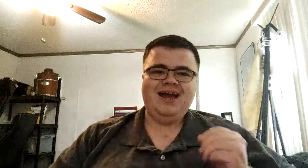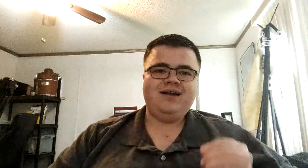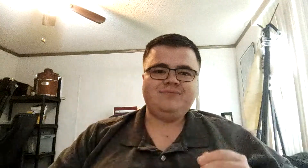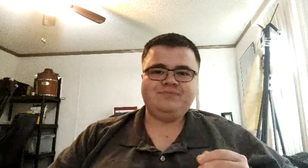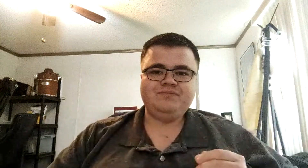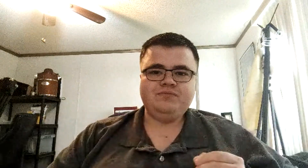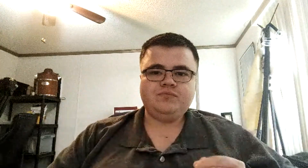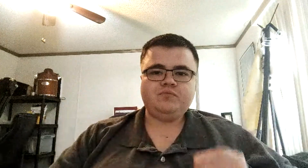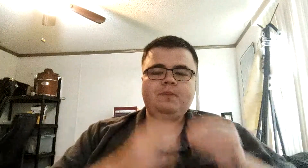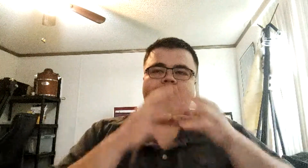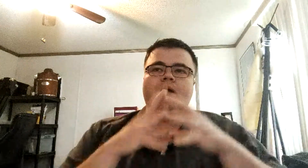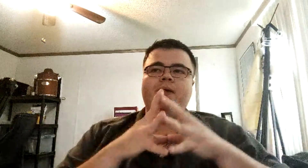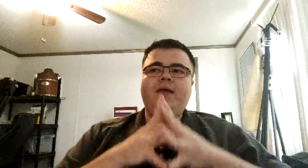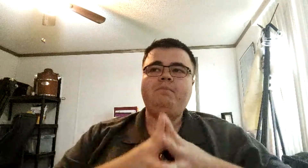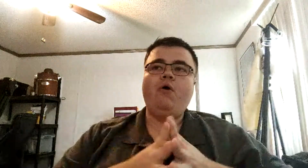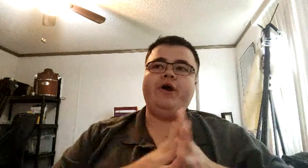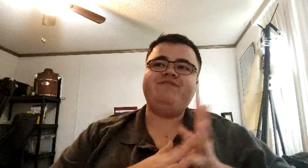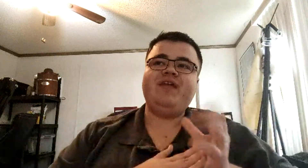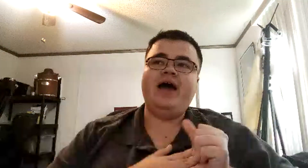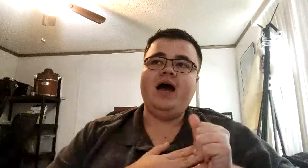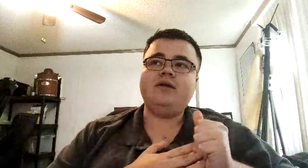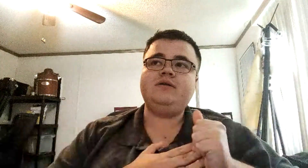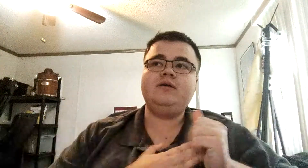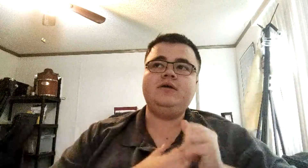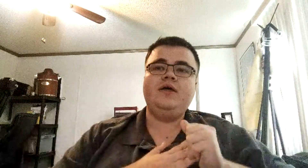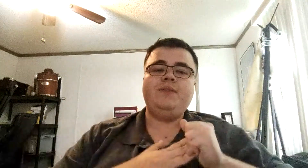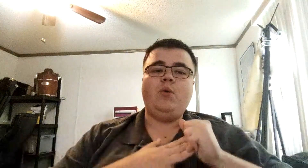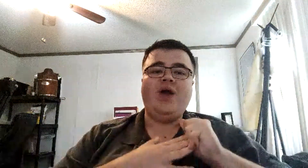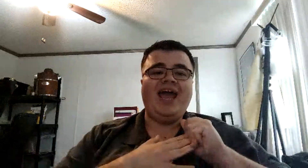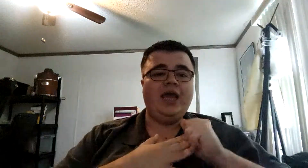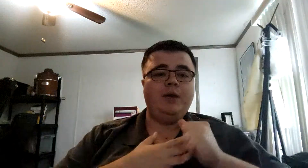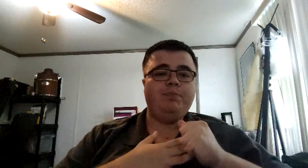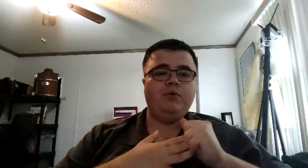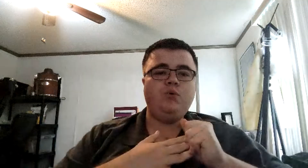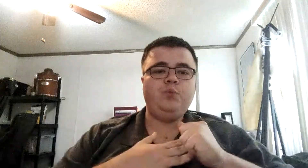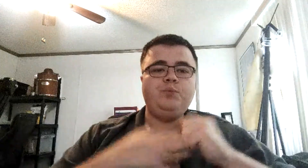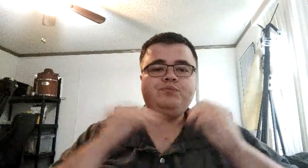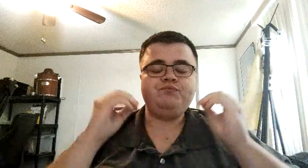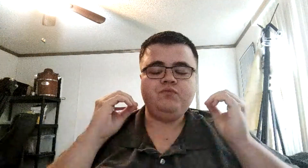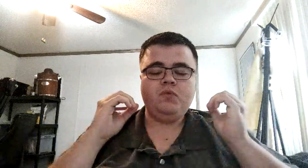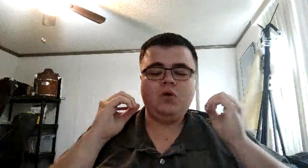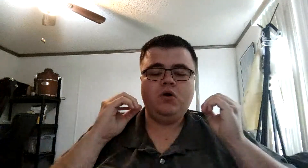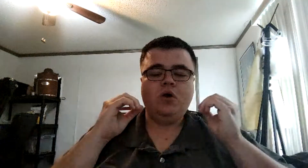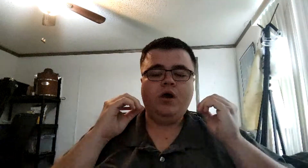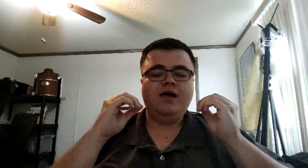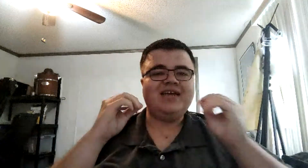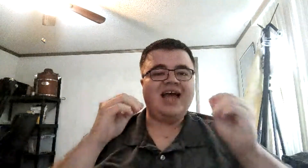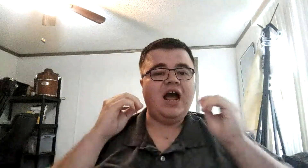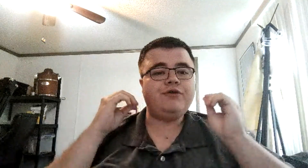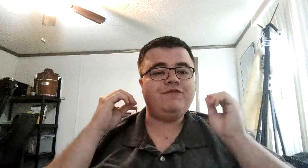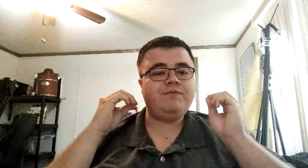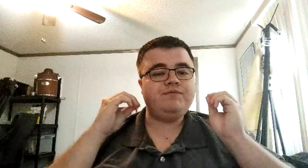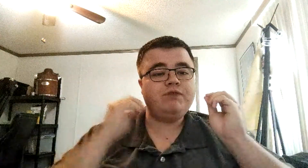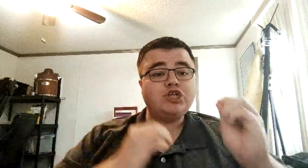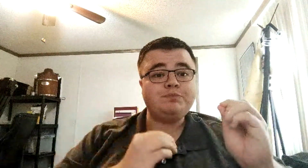And as a part of that, they were able to gather